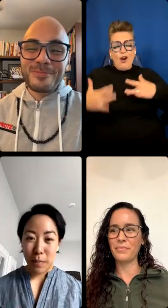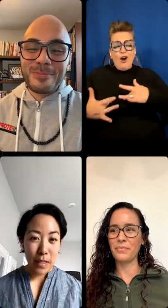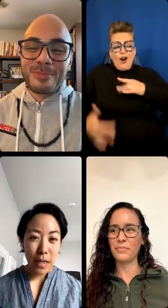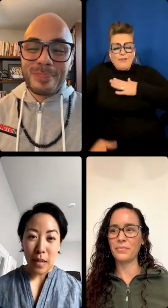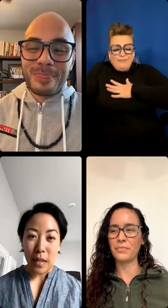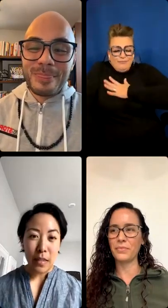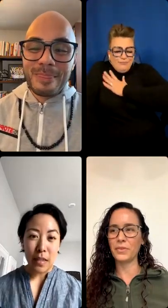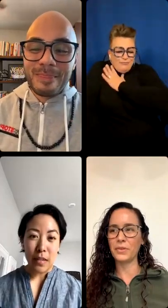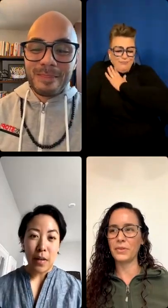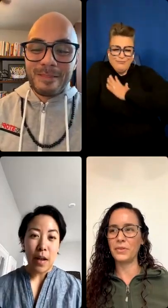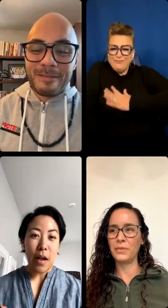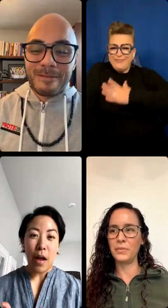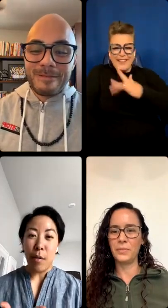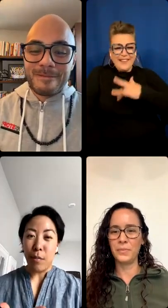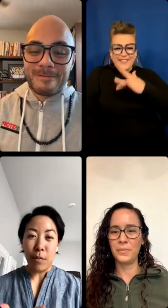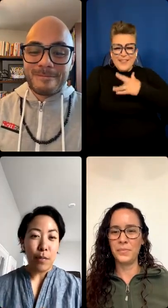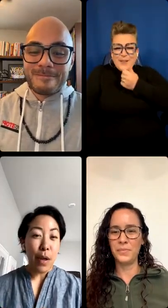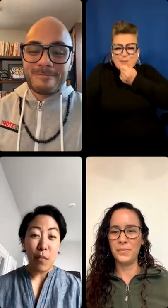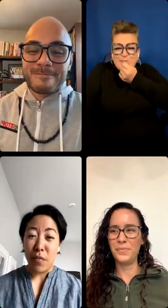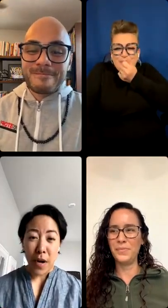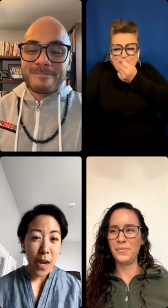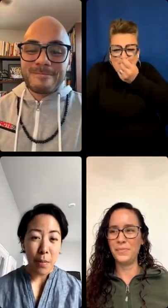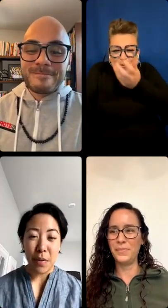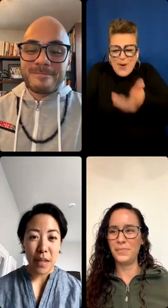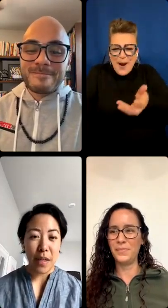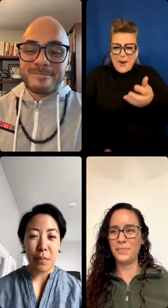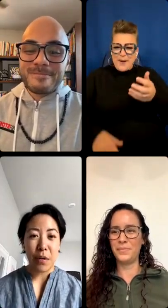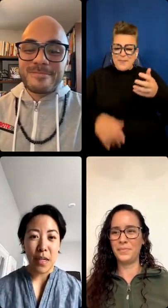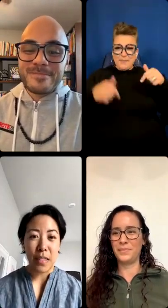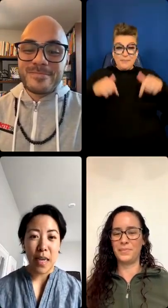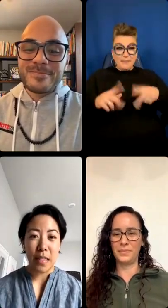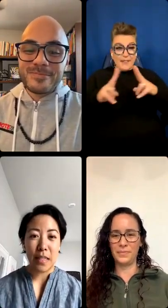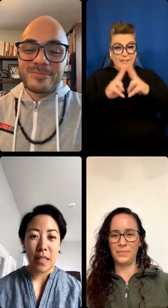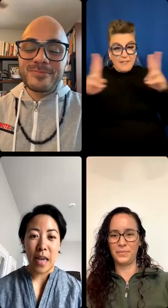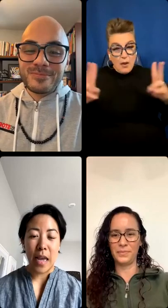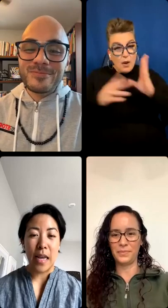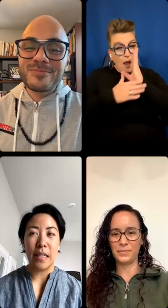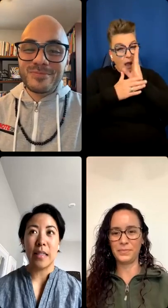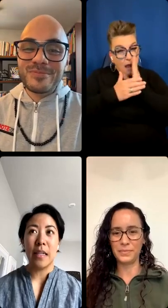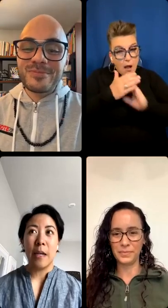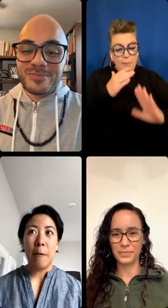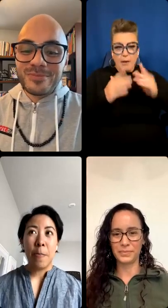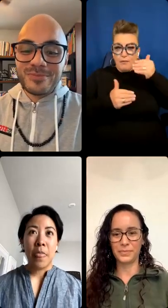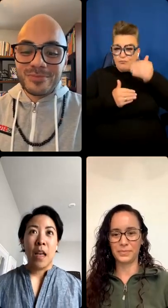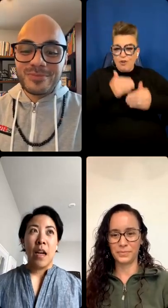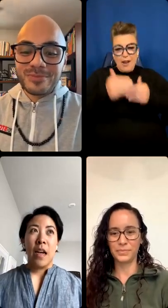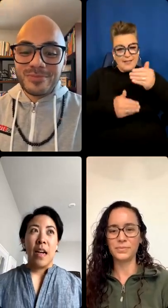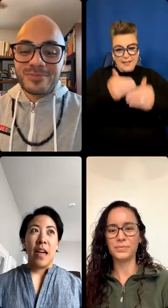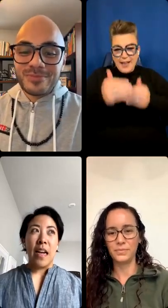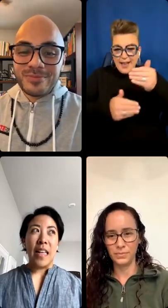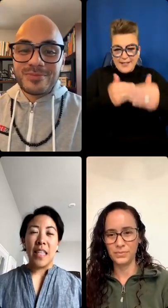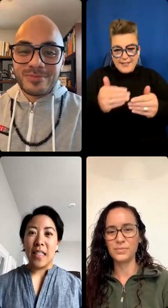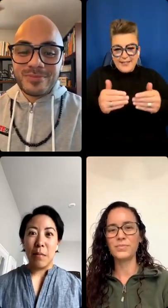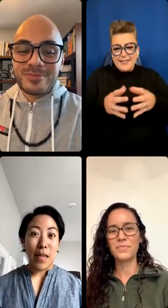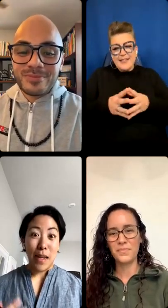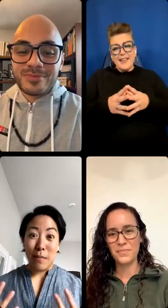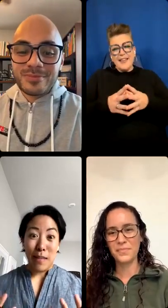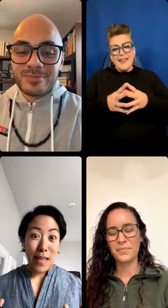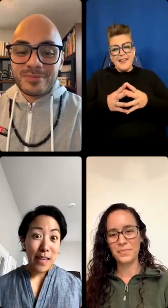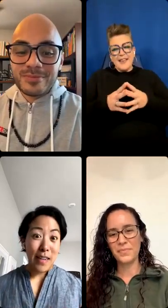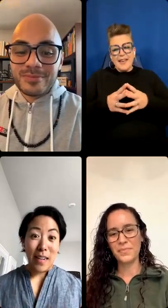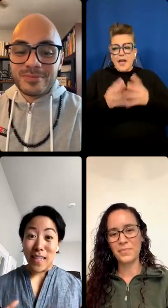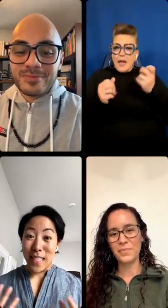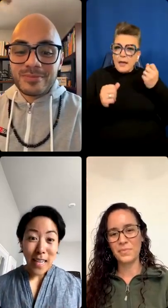This has been a, a very humbling process, and at the same